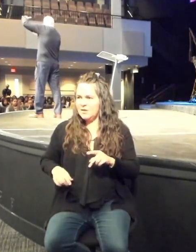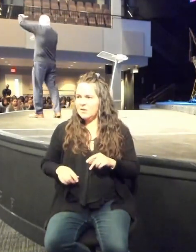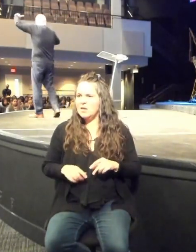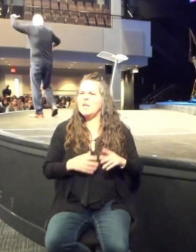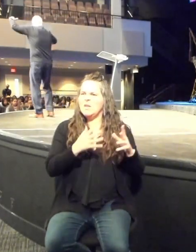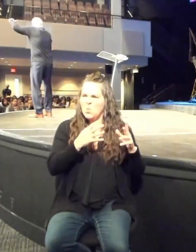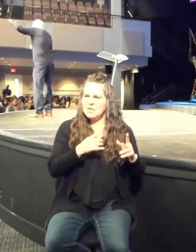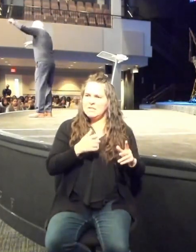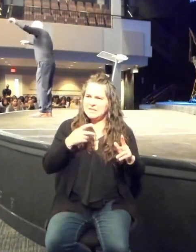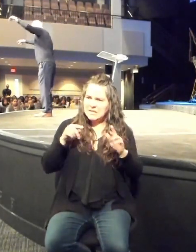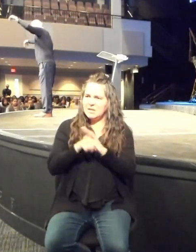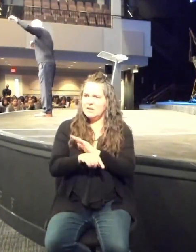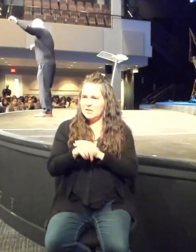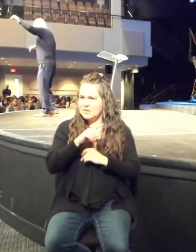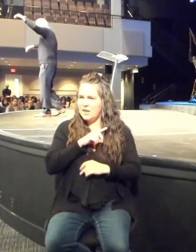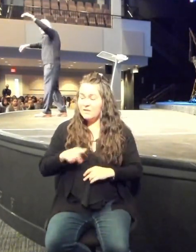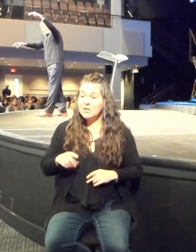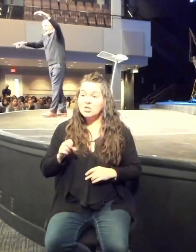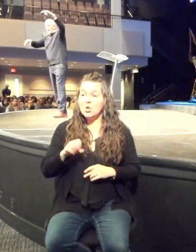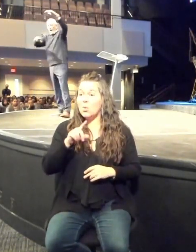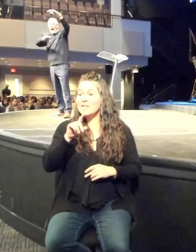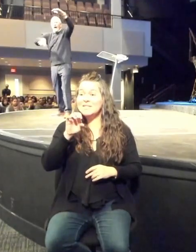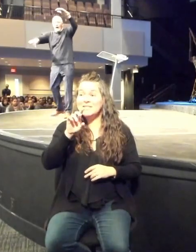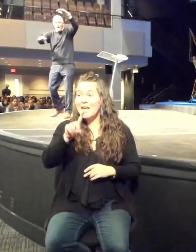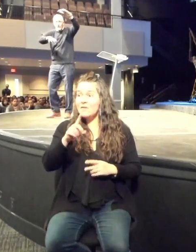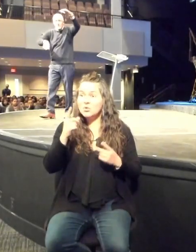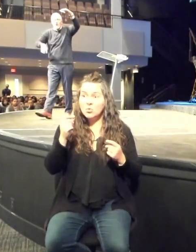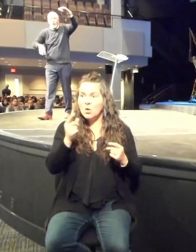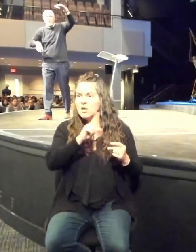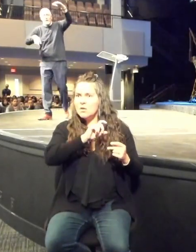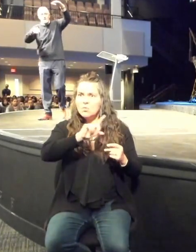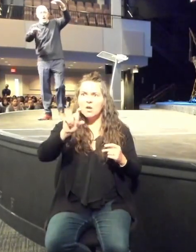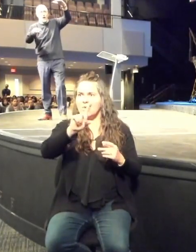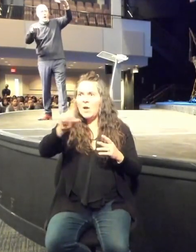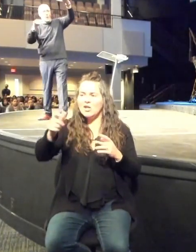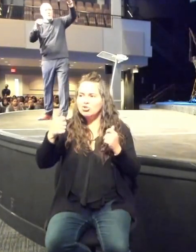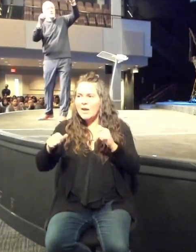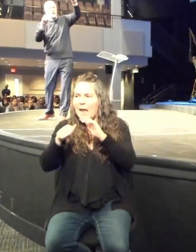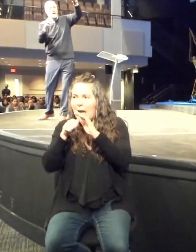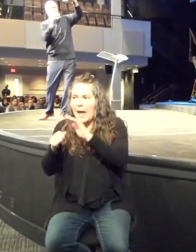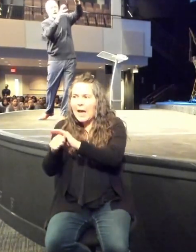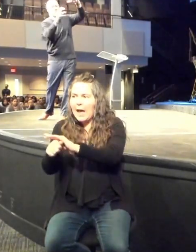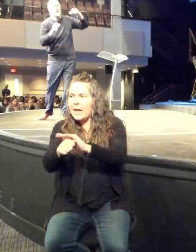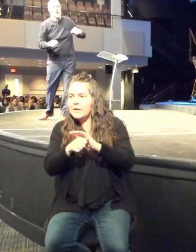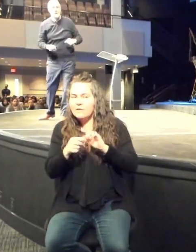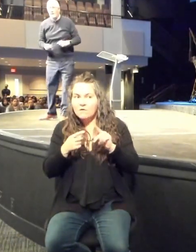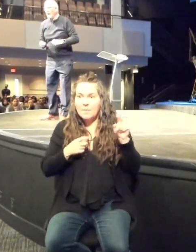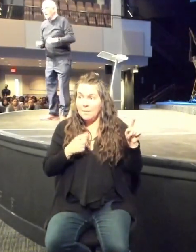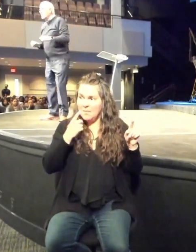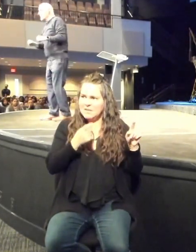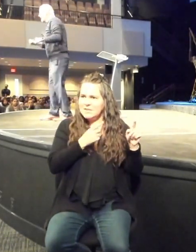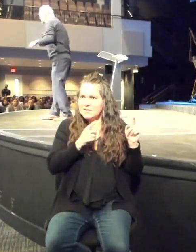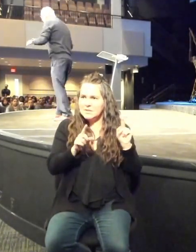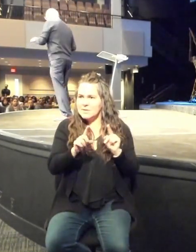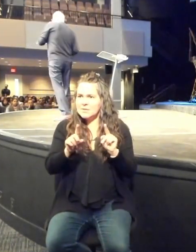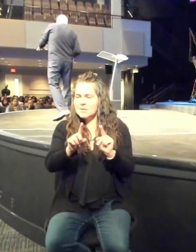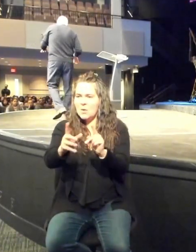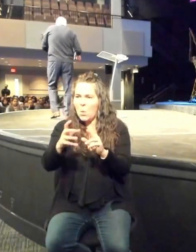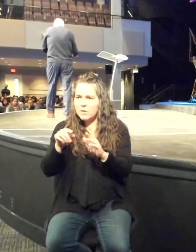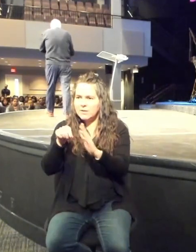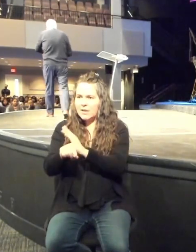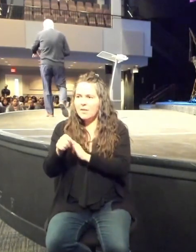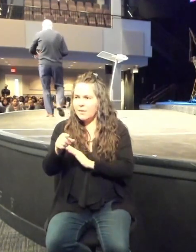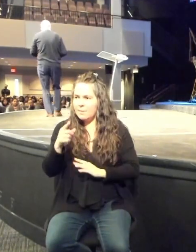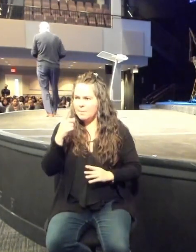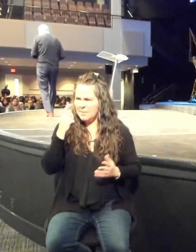And so David's running around for his life, trying to hide from Saul because Saul wants to kill him out of jealousy. And so David's running around